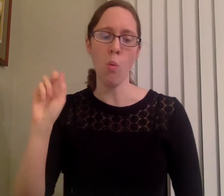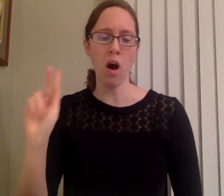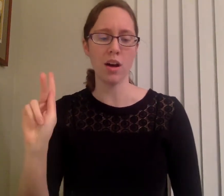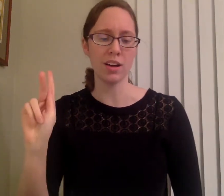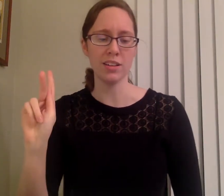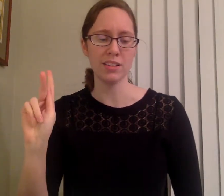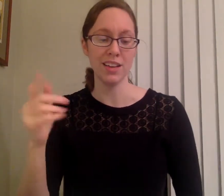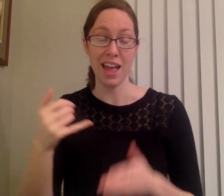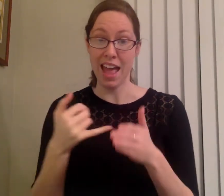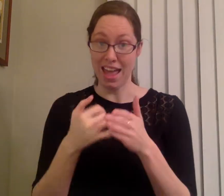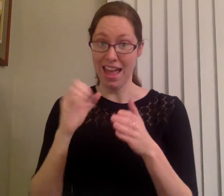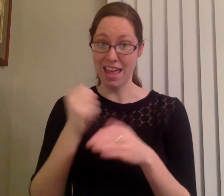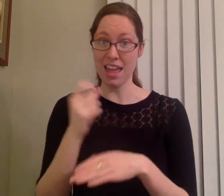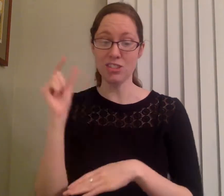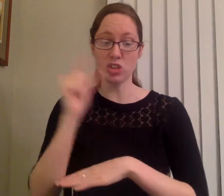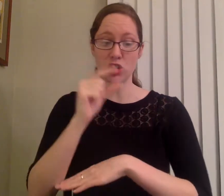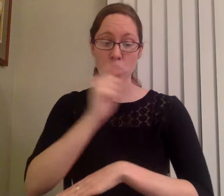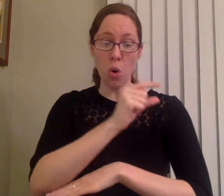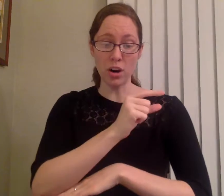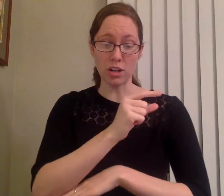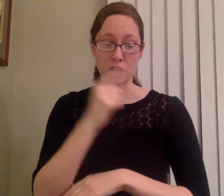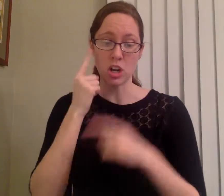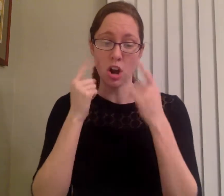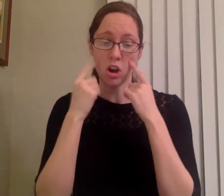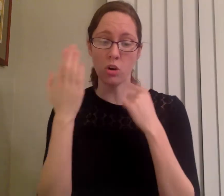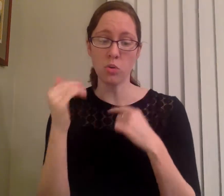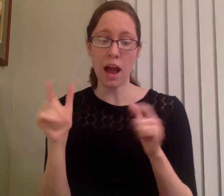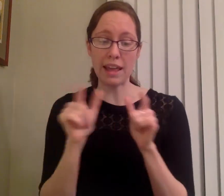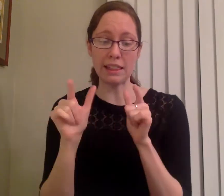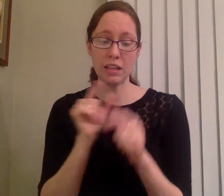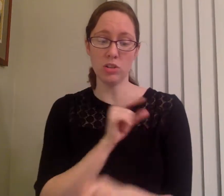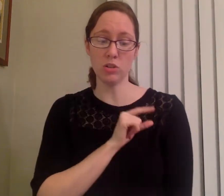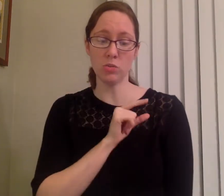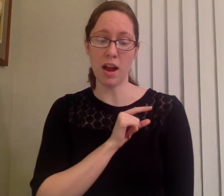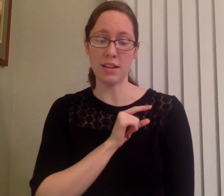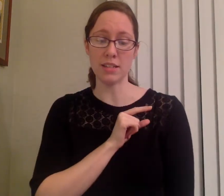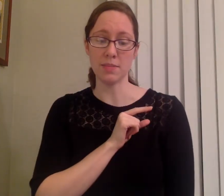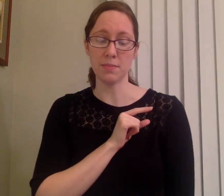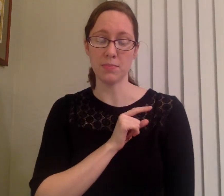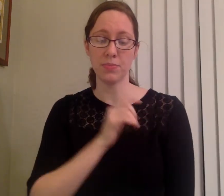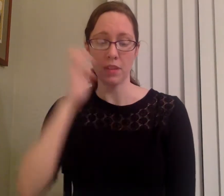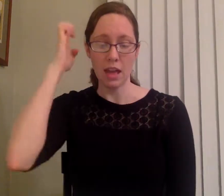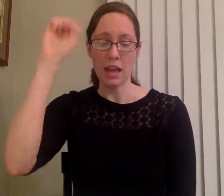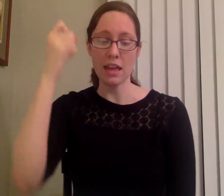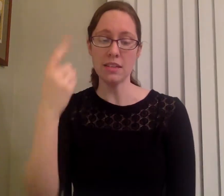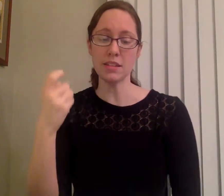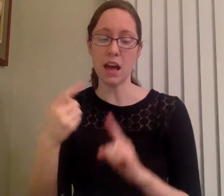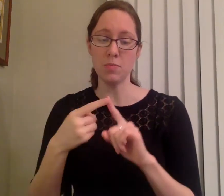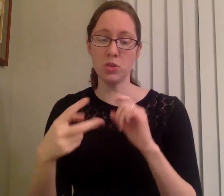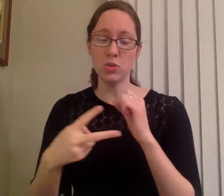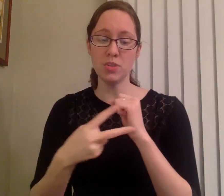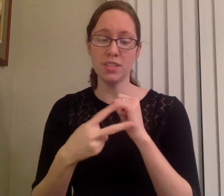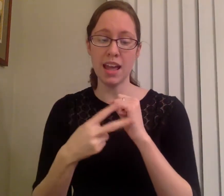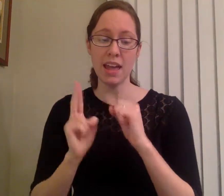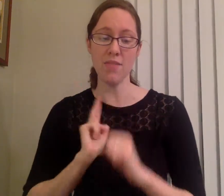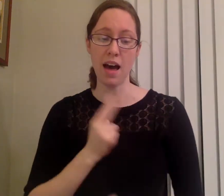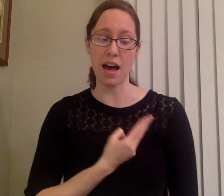Wonk! It's George! Cried Little Grunt. He's come to save